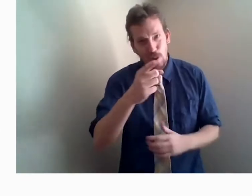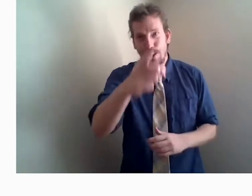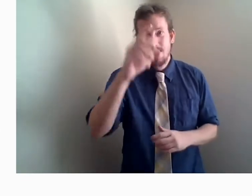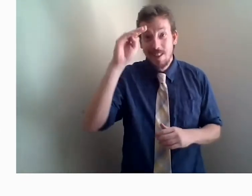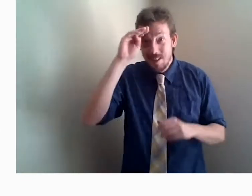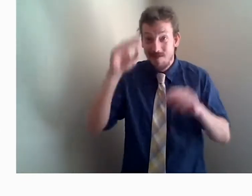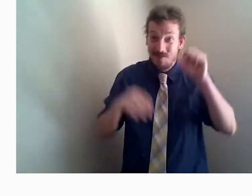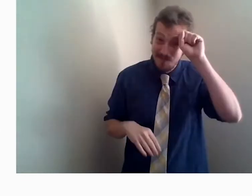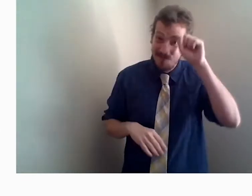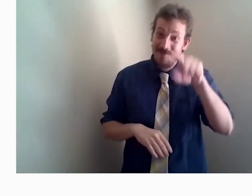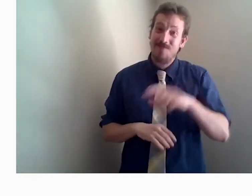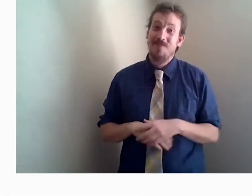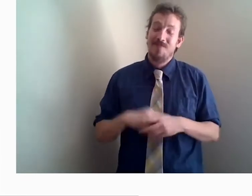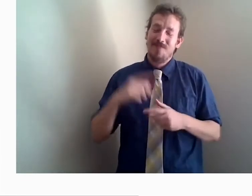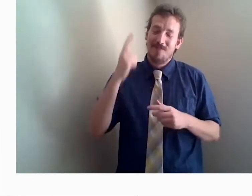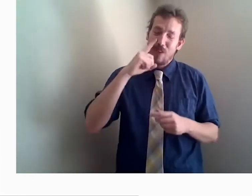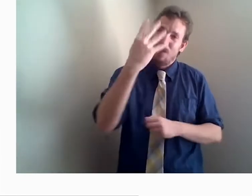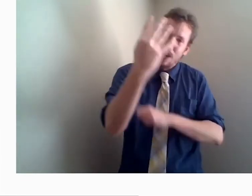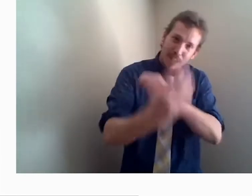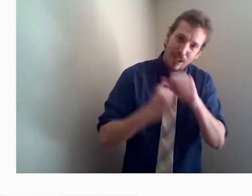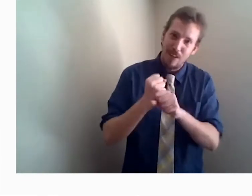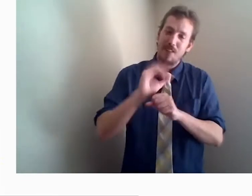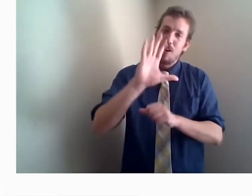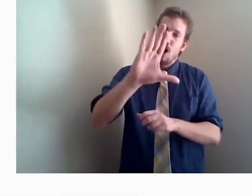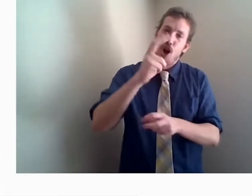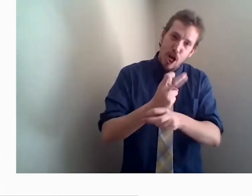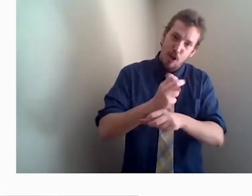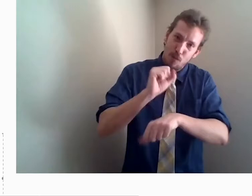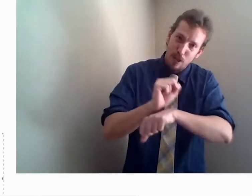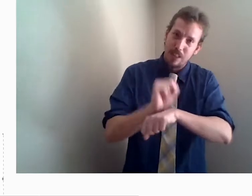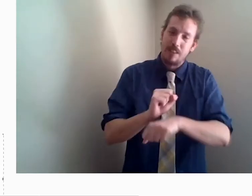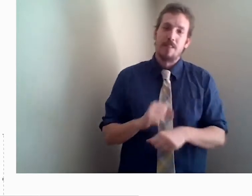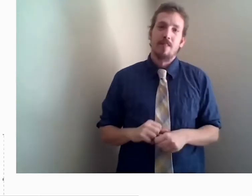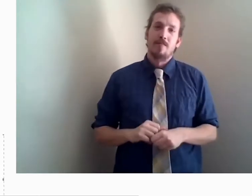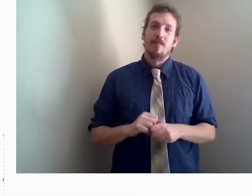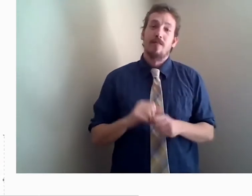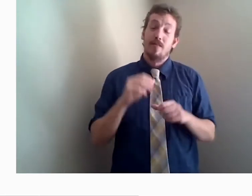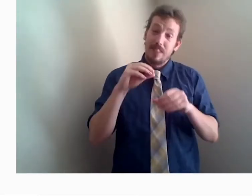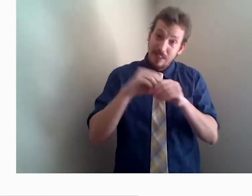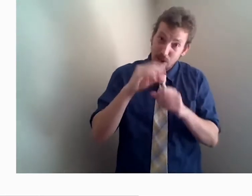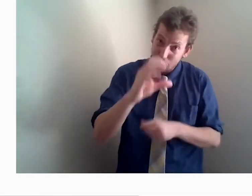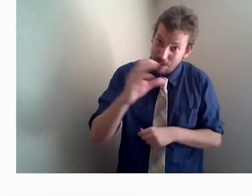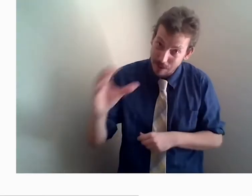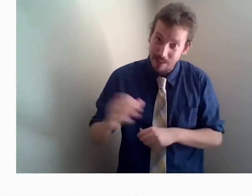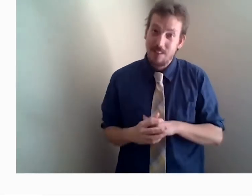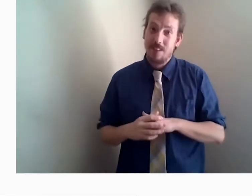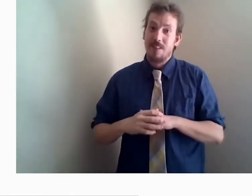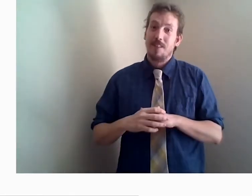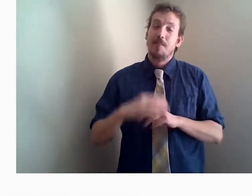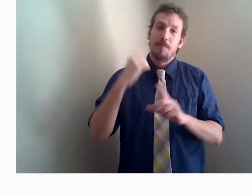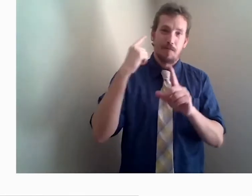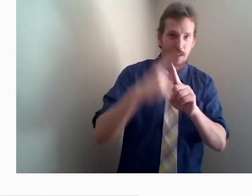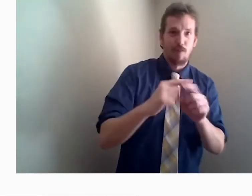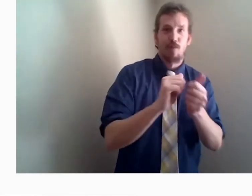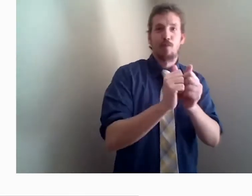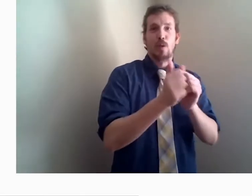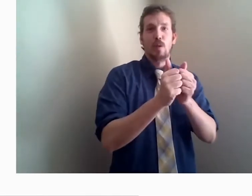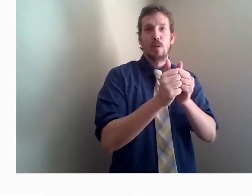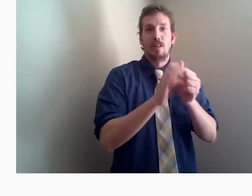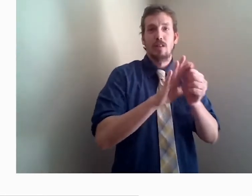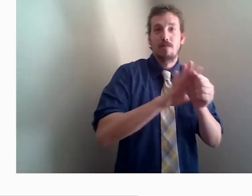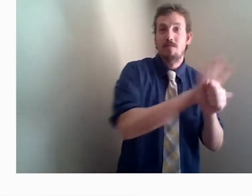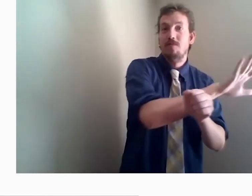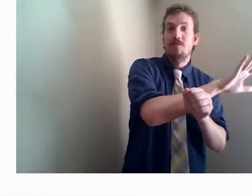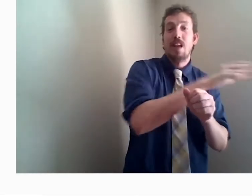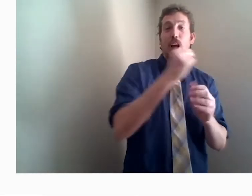up to you and we admire you. Thank you, Manuel and Santana, for your 4 years of your hard work and dedication in cross